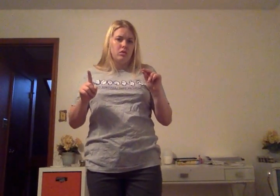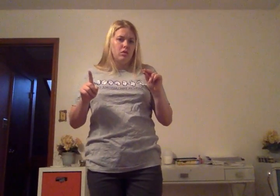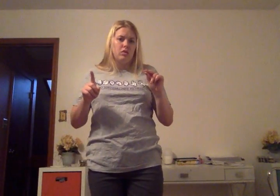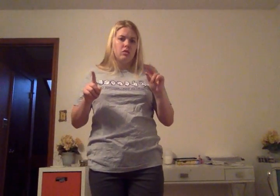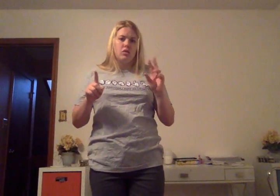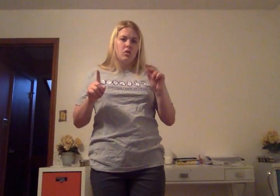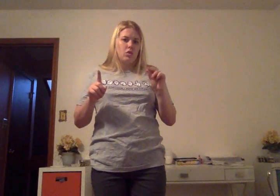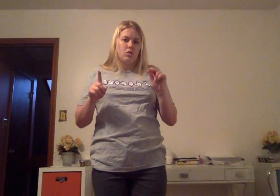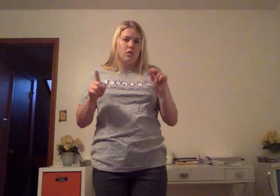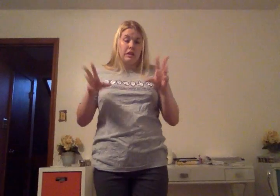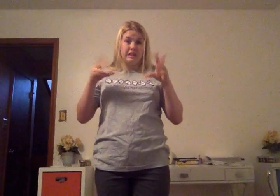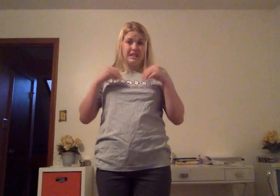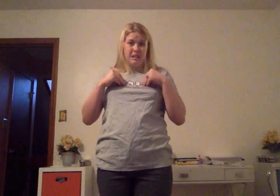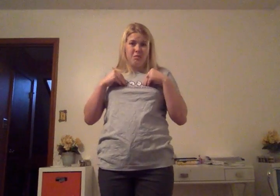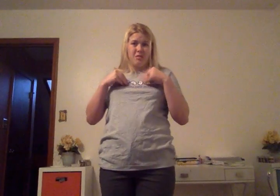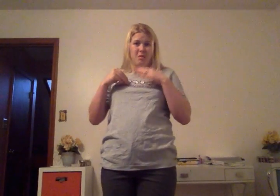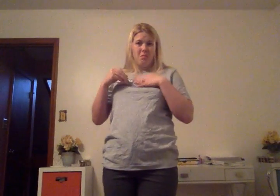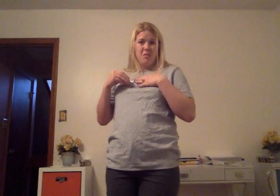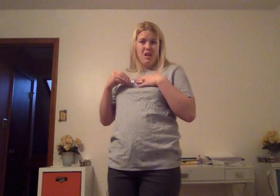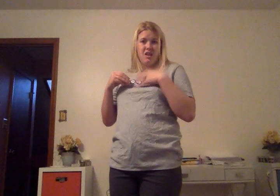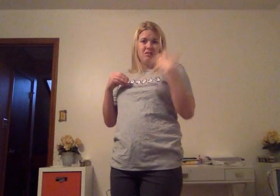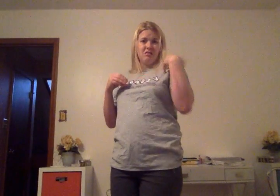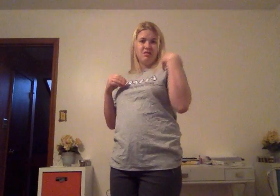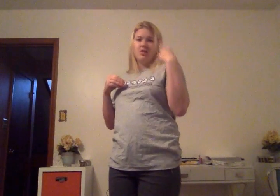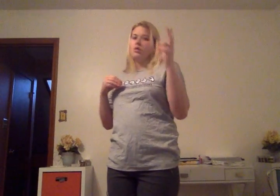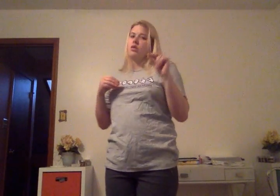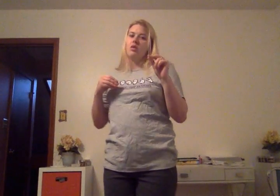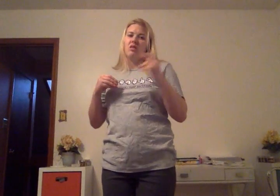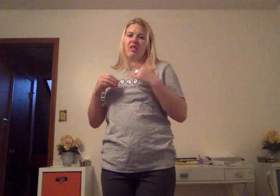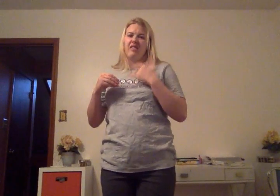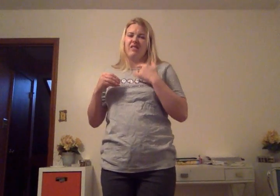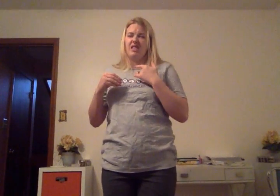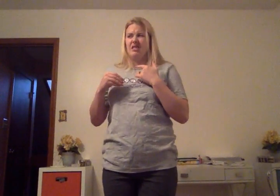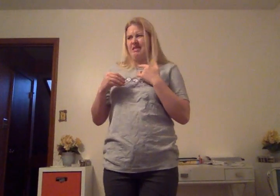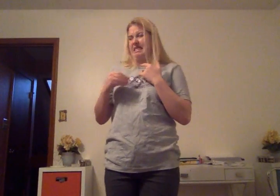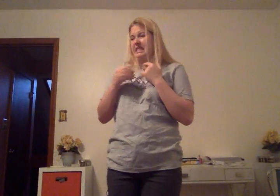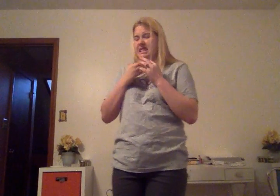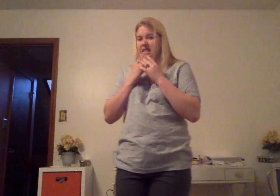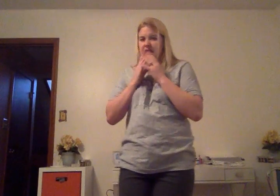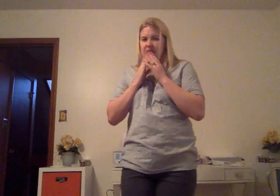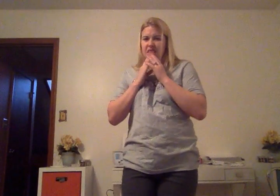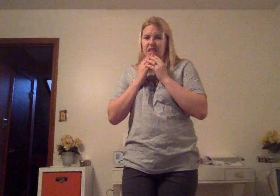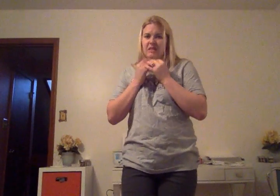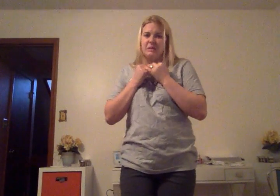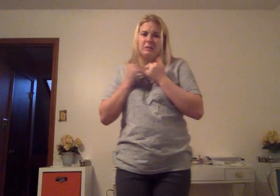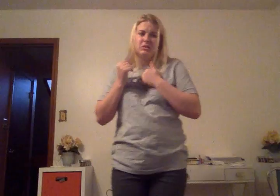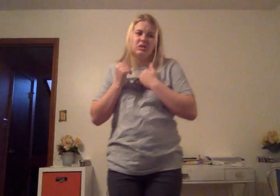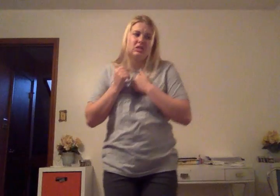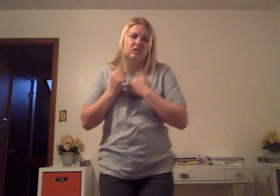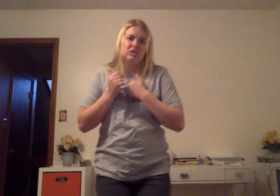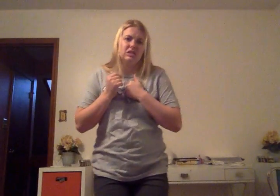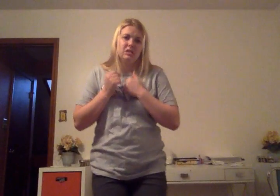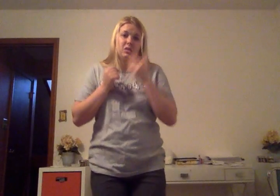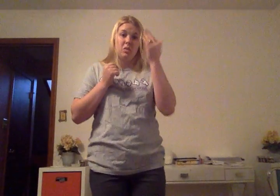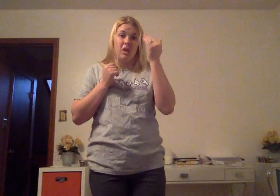I had. It was me almost feeling guilty about fame. Because people could see anyone in my position and just say, wow, they have it